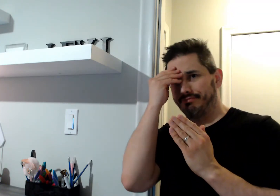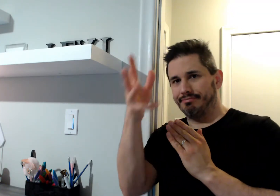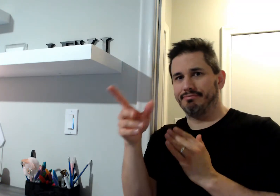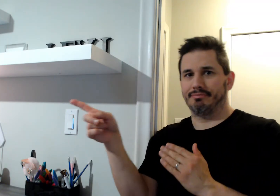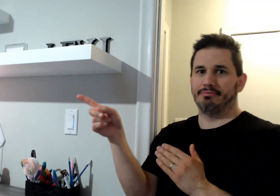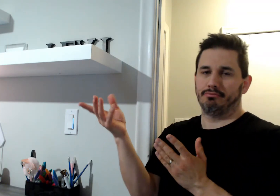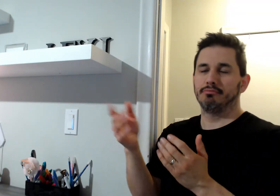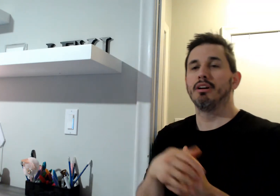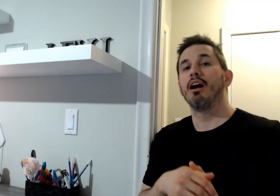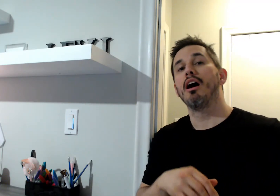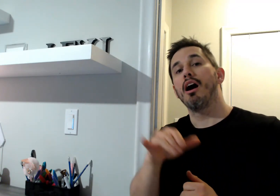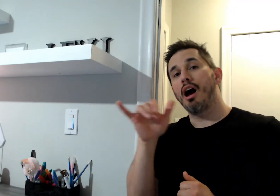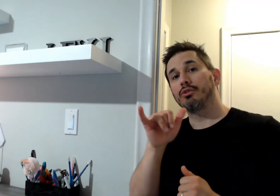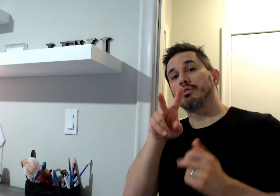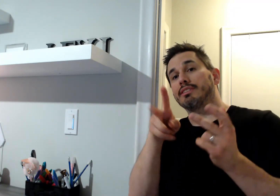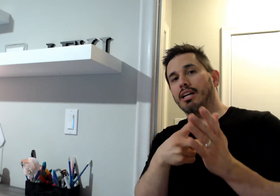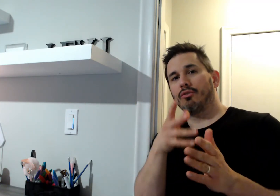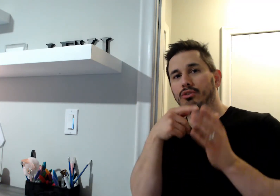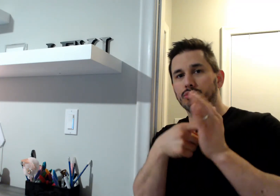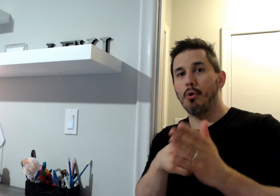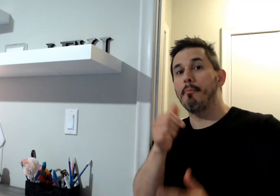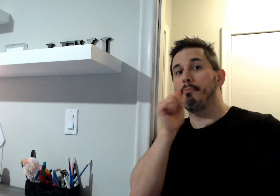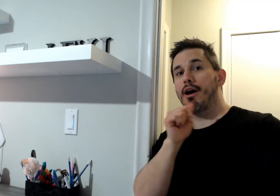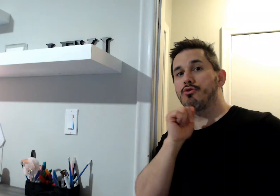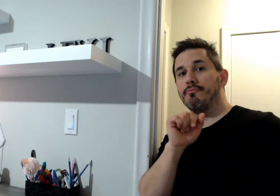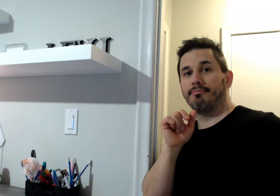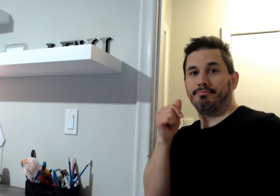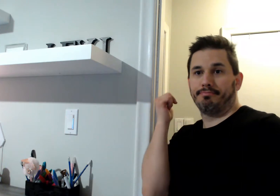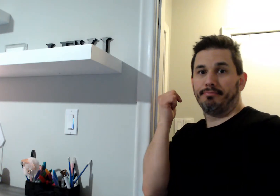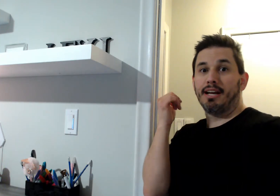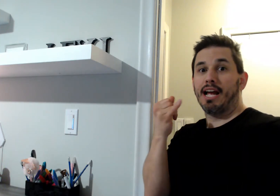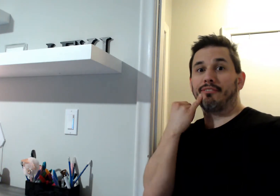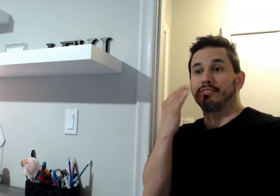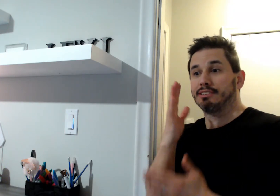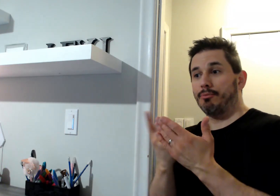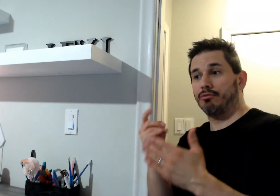open, it'll turn this LED strip a certain color.